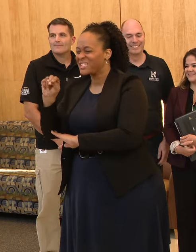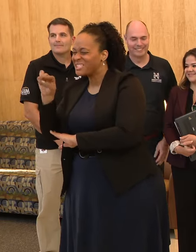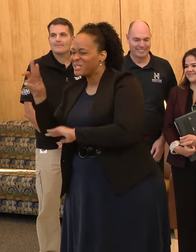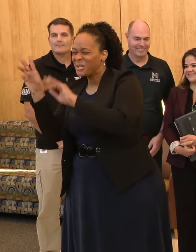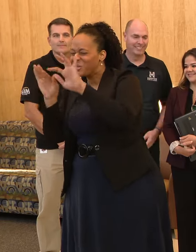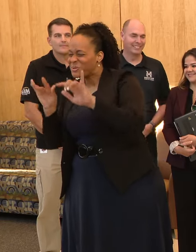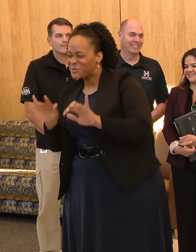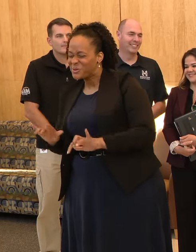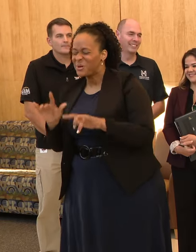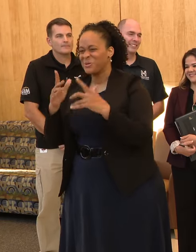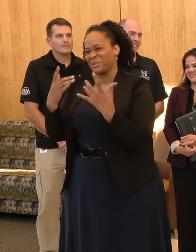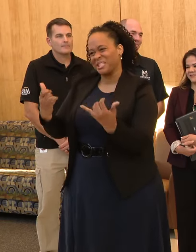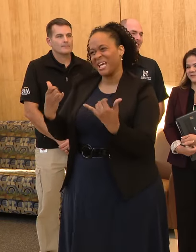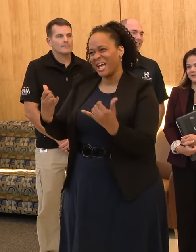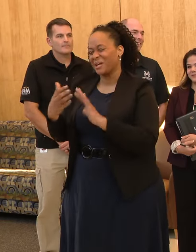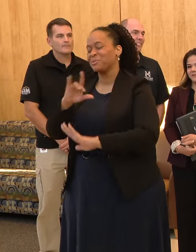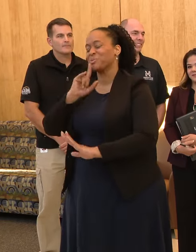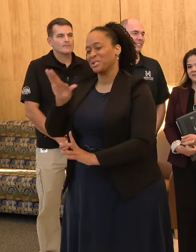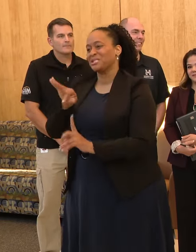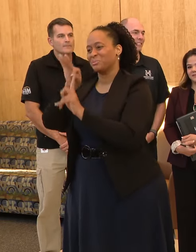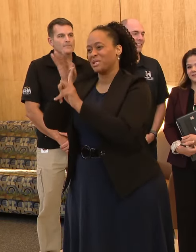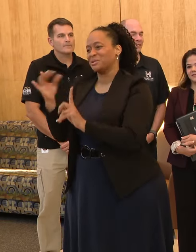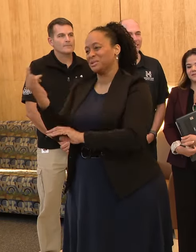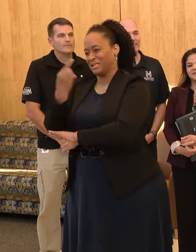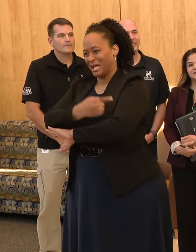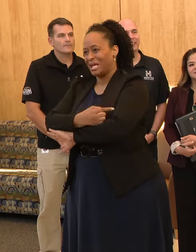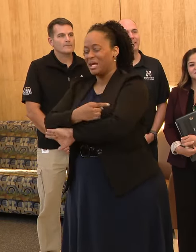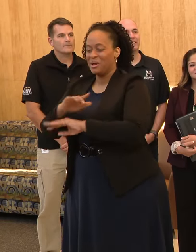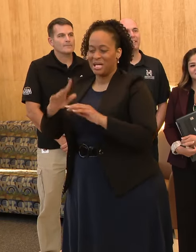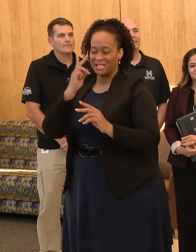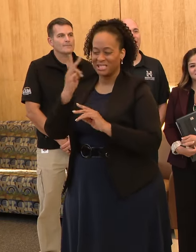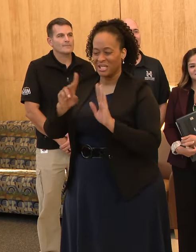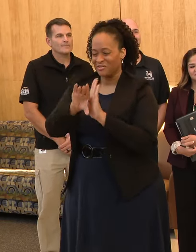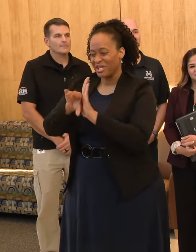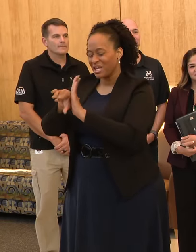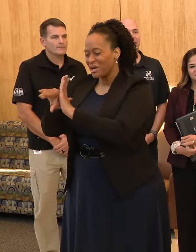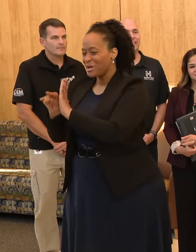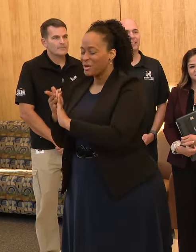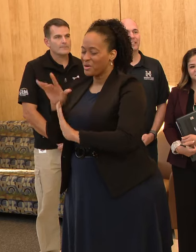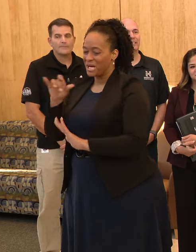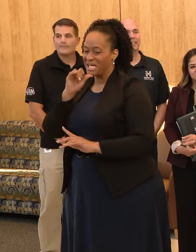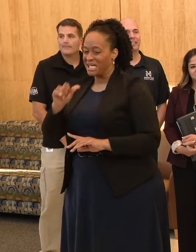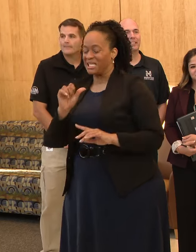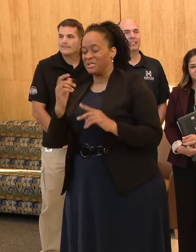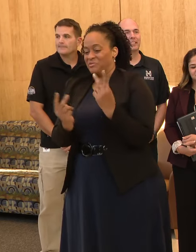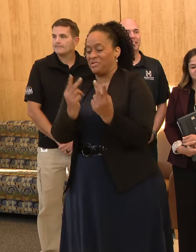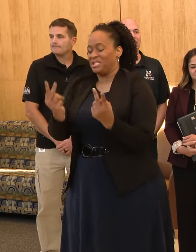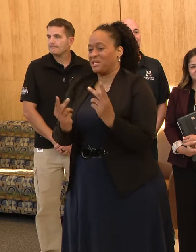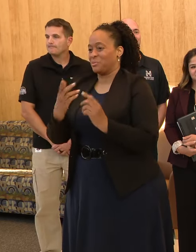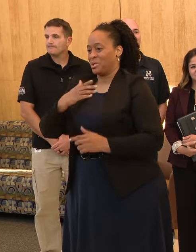it was a very special day, and got to see video, didn't get to visit with the grandkids, but